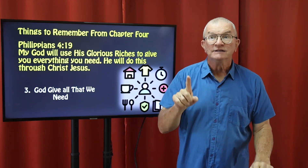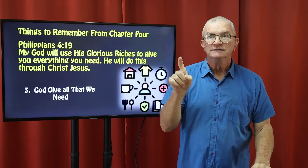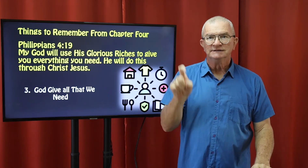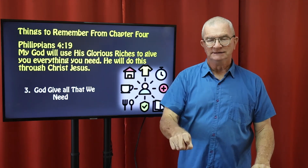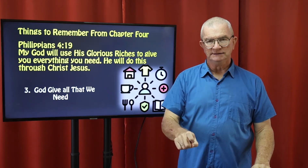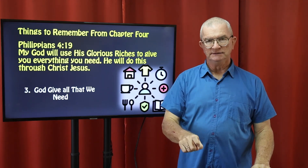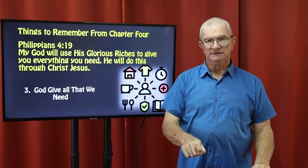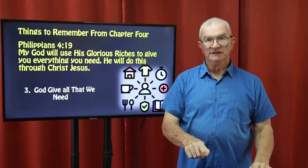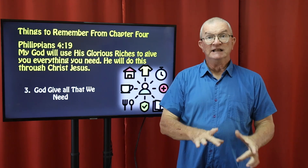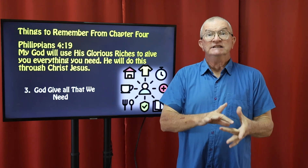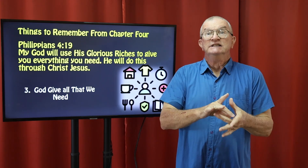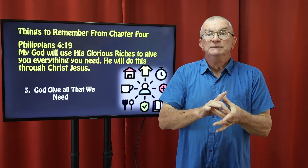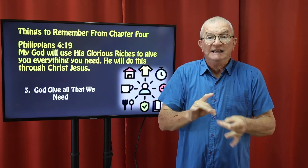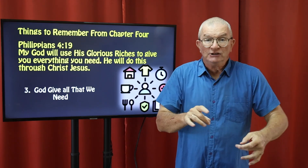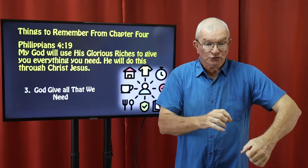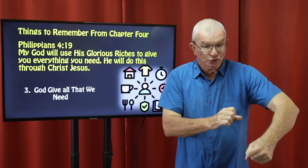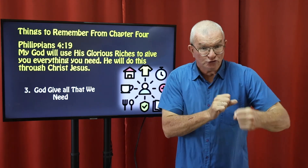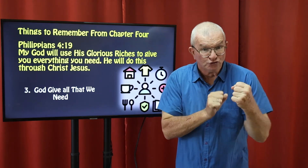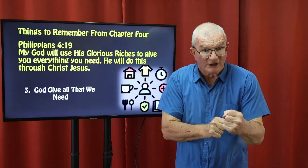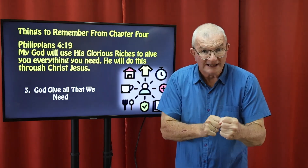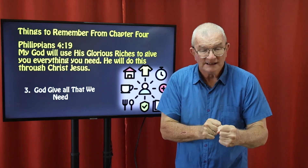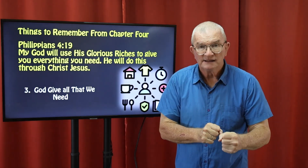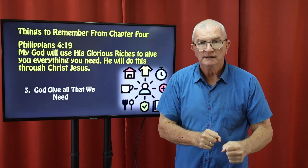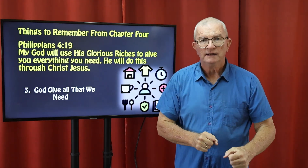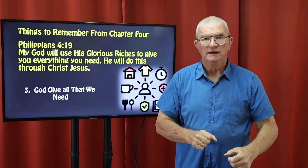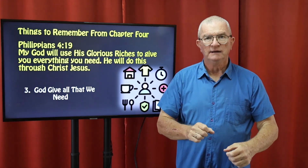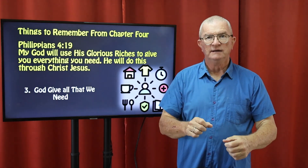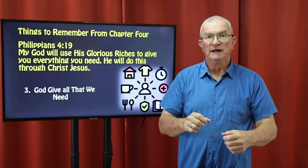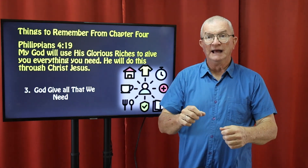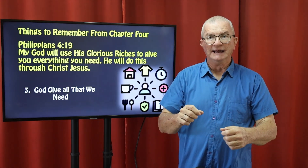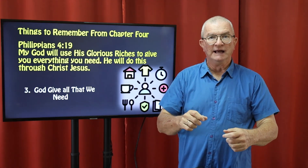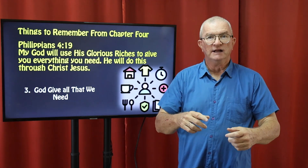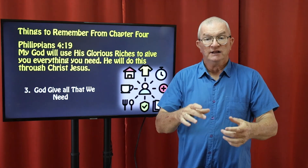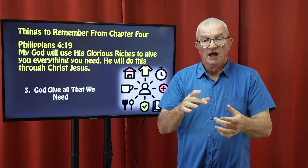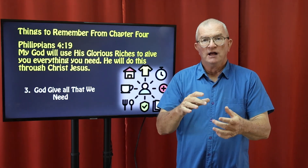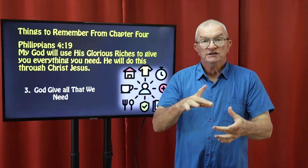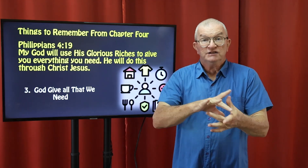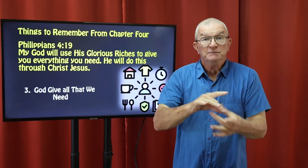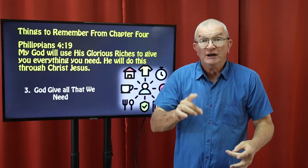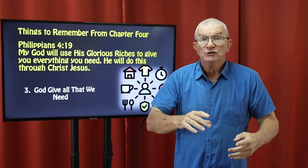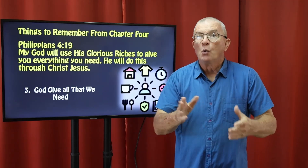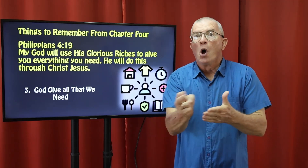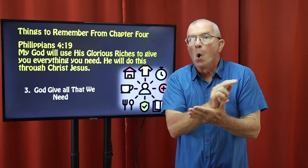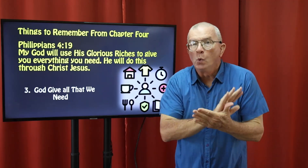us spiritual needs, spiritual strength,